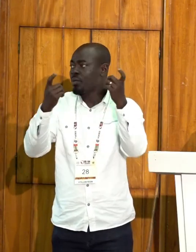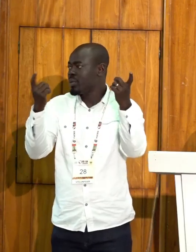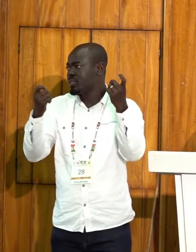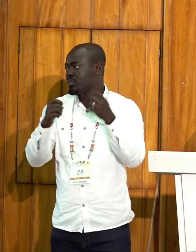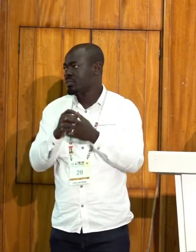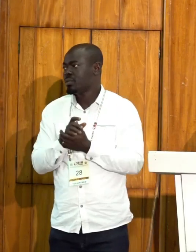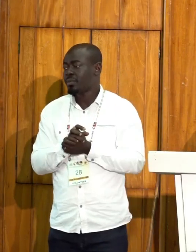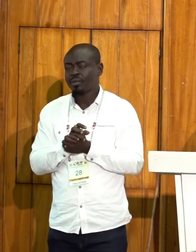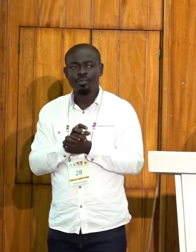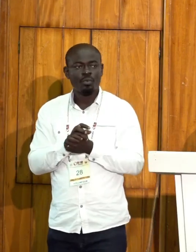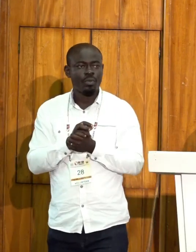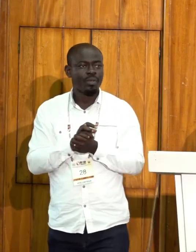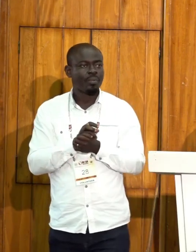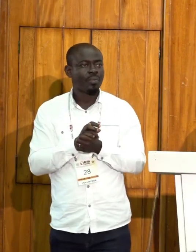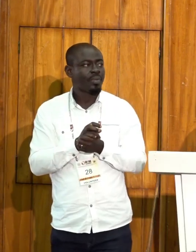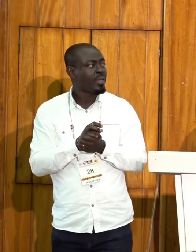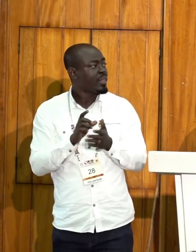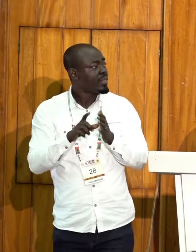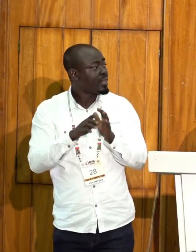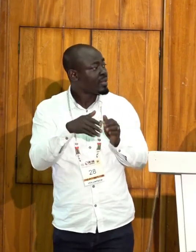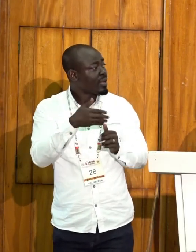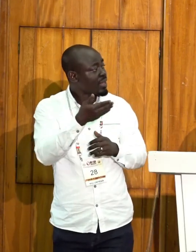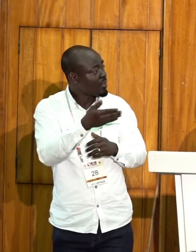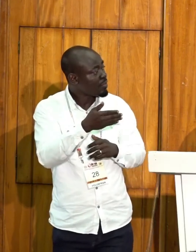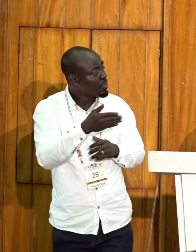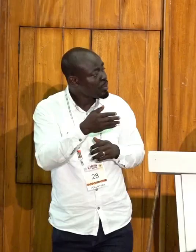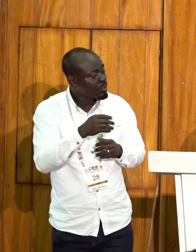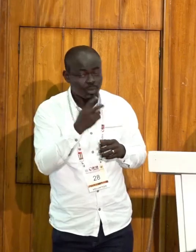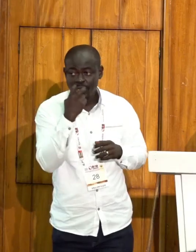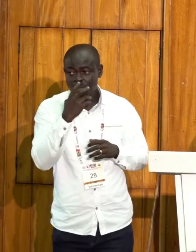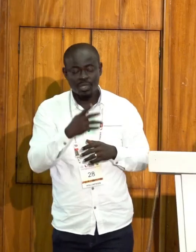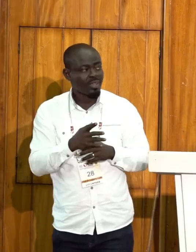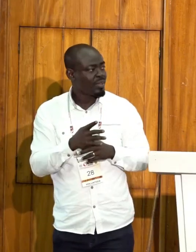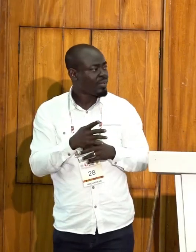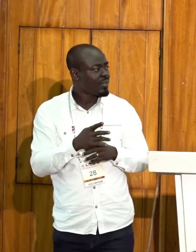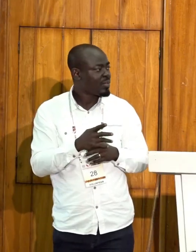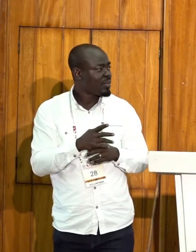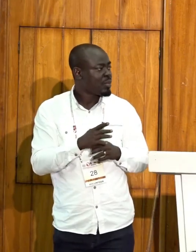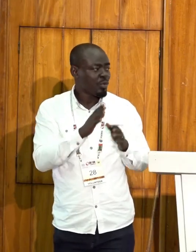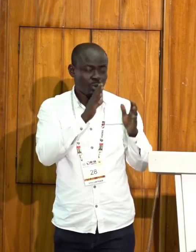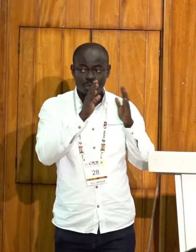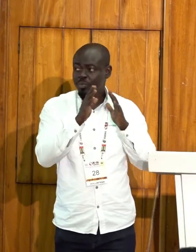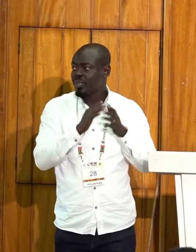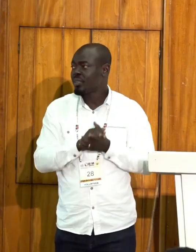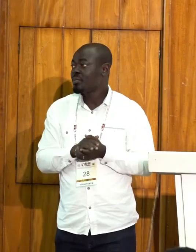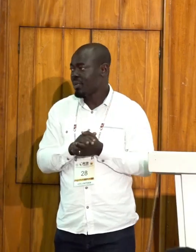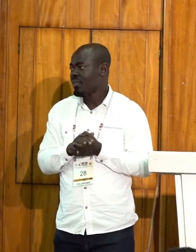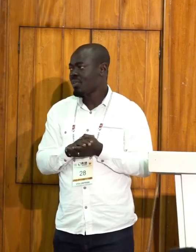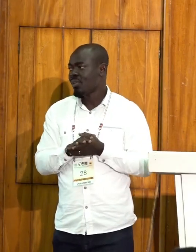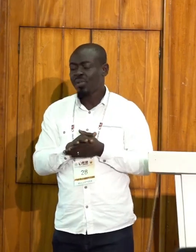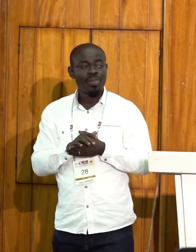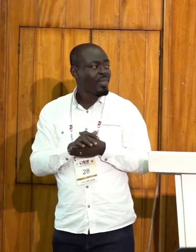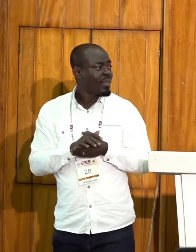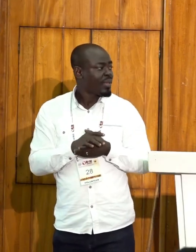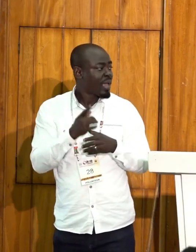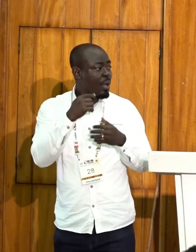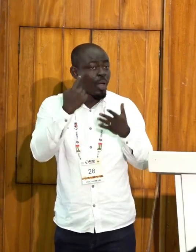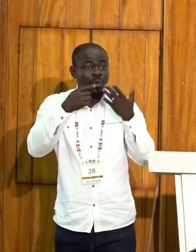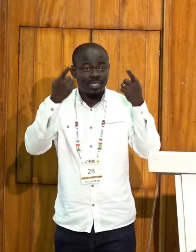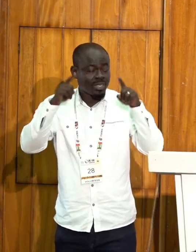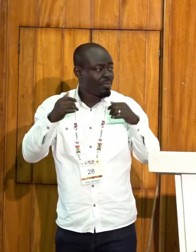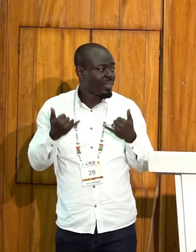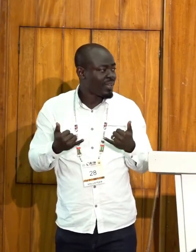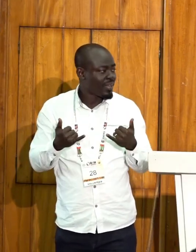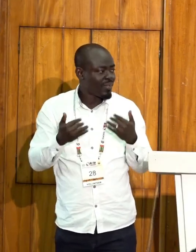be, and I'll hand over to the main speaker who was supposed to speak about the current